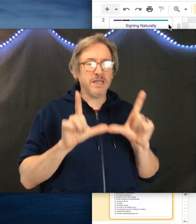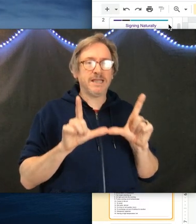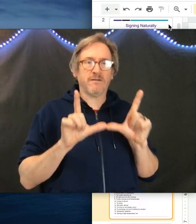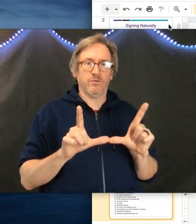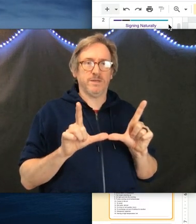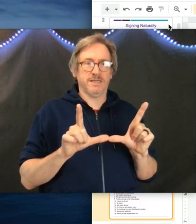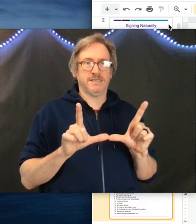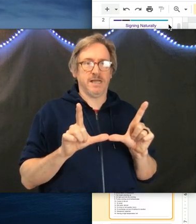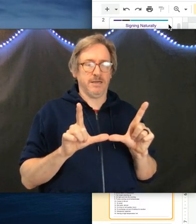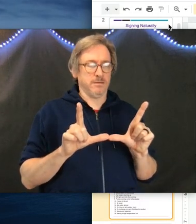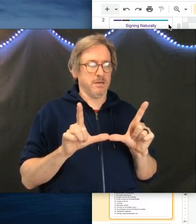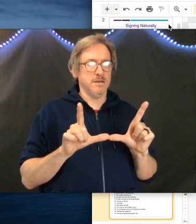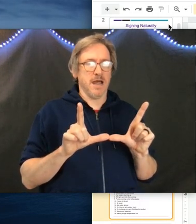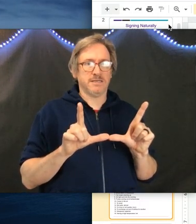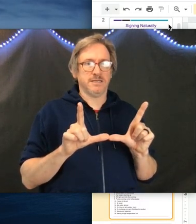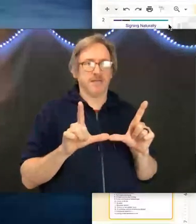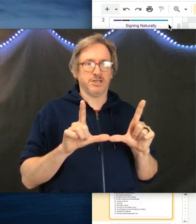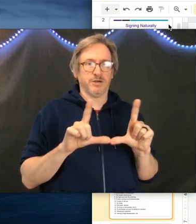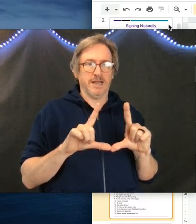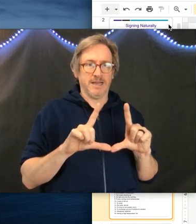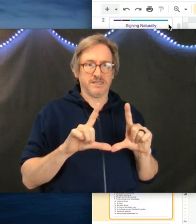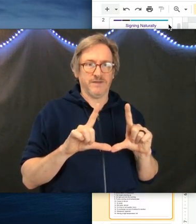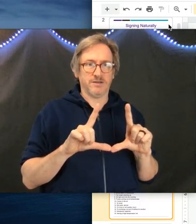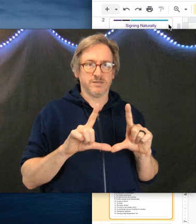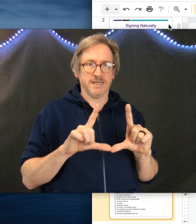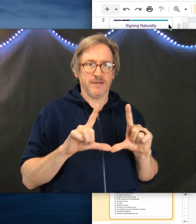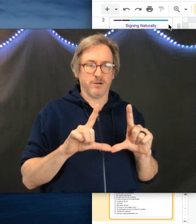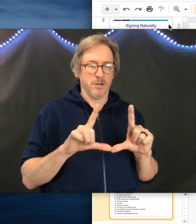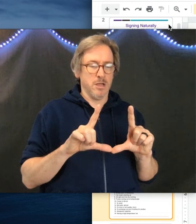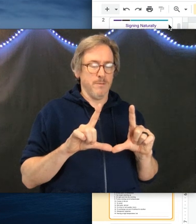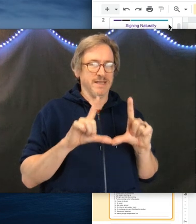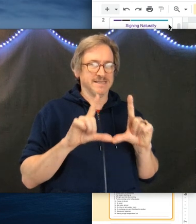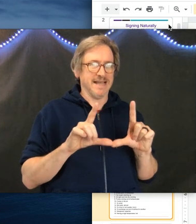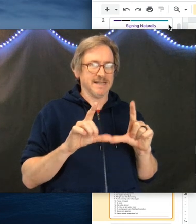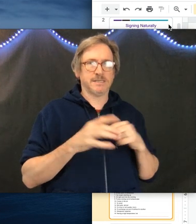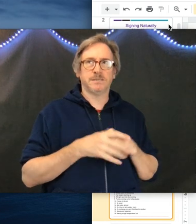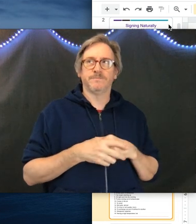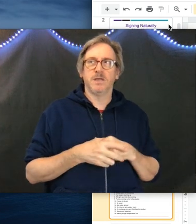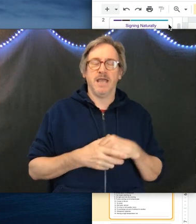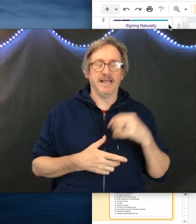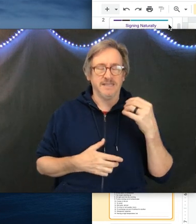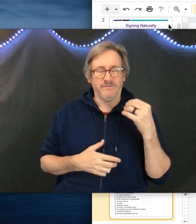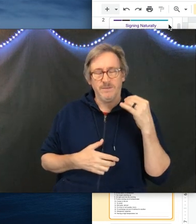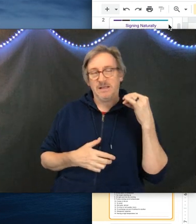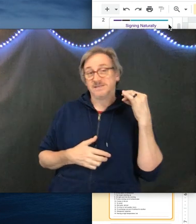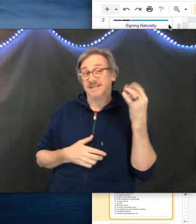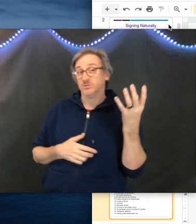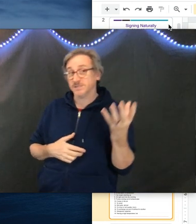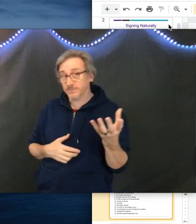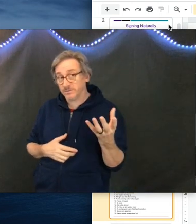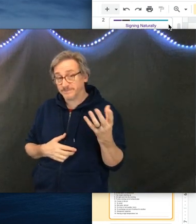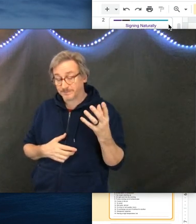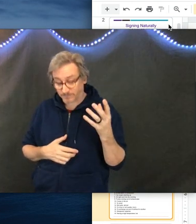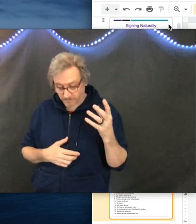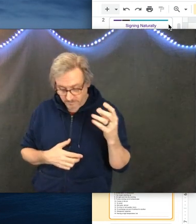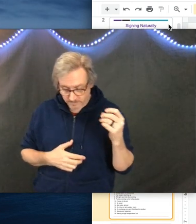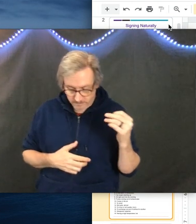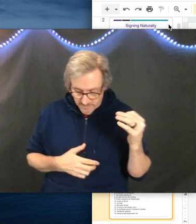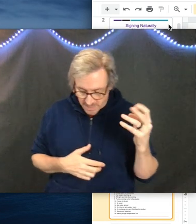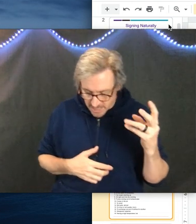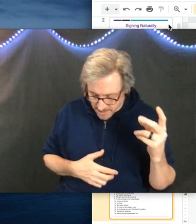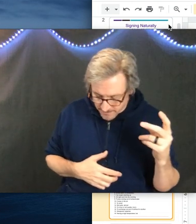Be really careful with this sign not to touch your index fingers together, because it's a female sexual symbol.